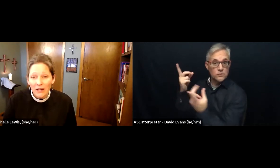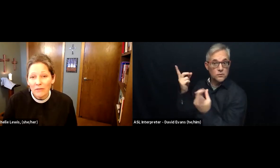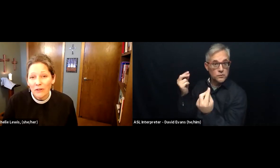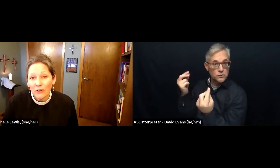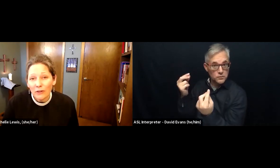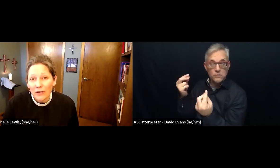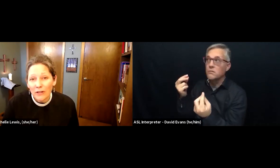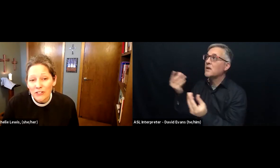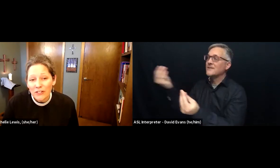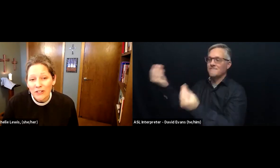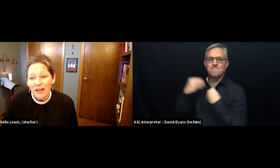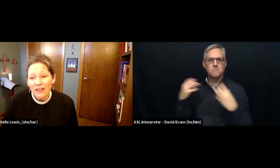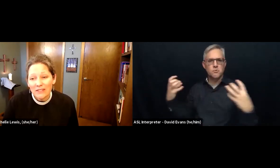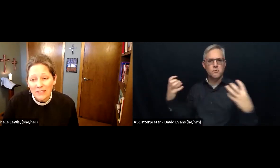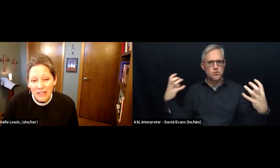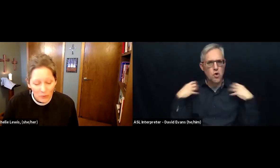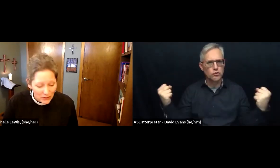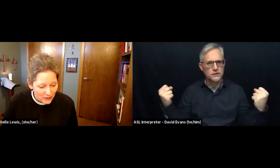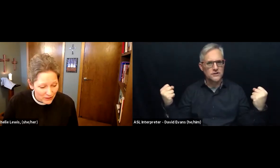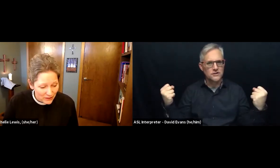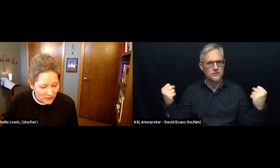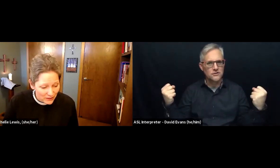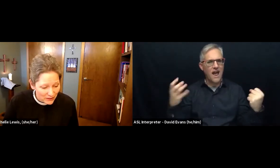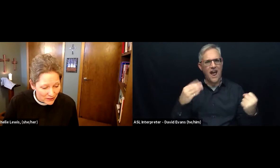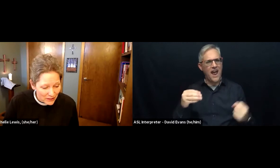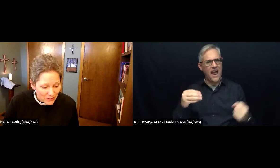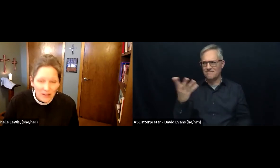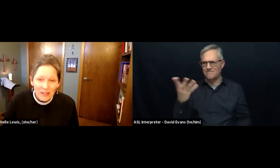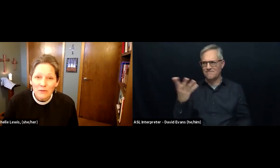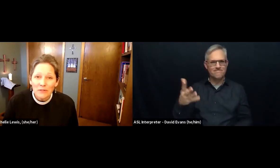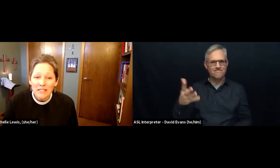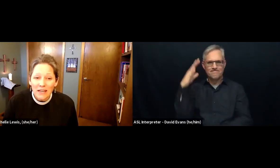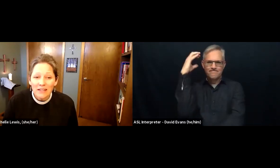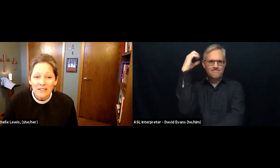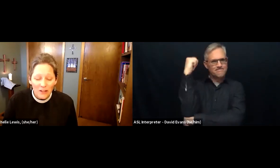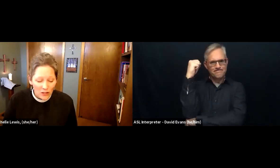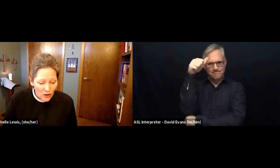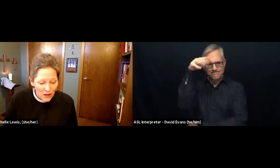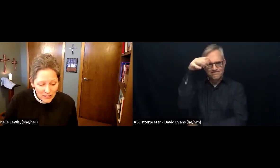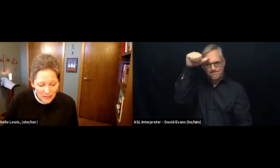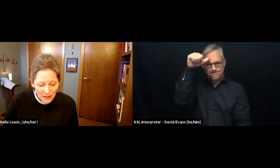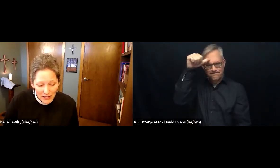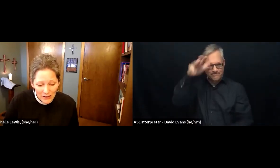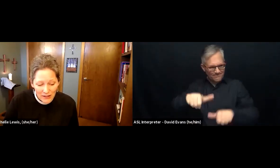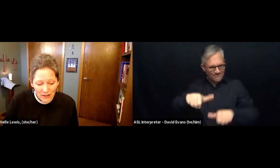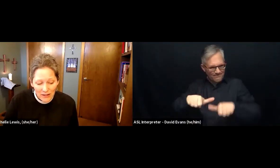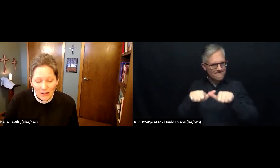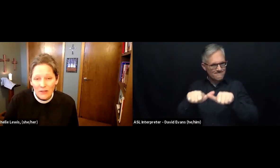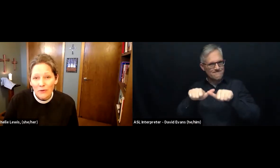we have the courage and the stamina to stand